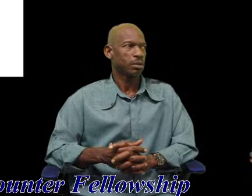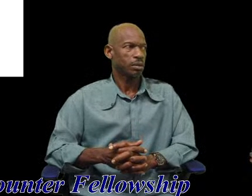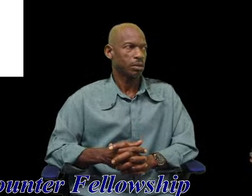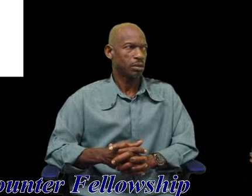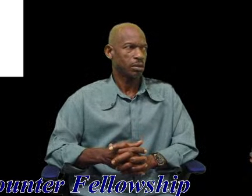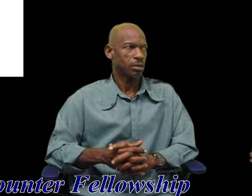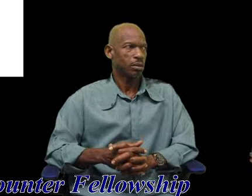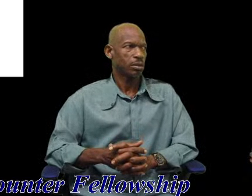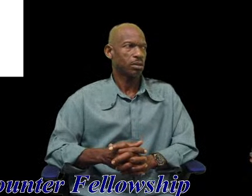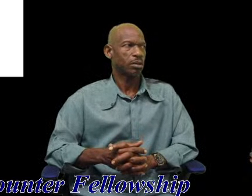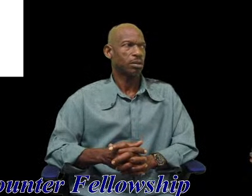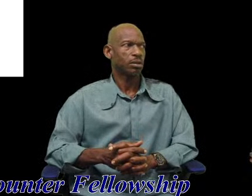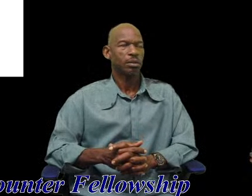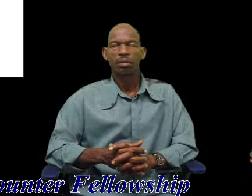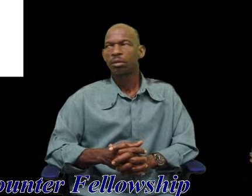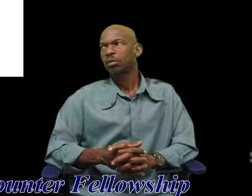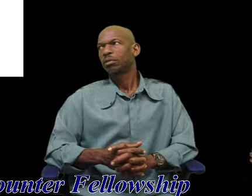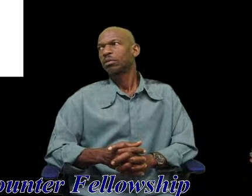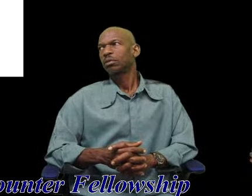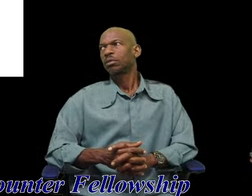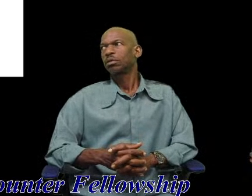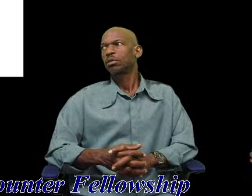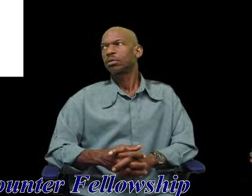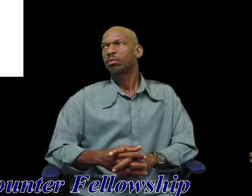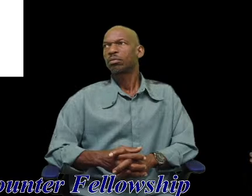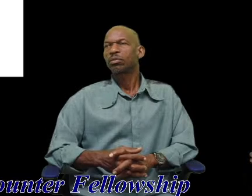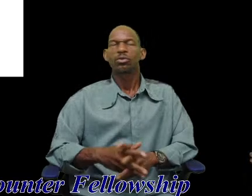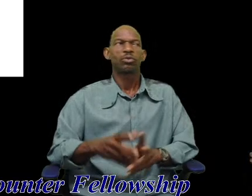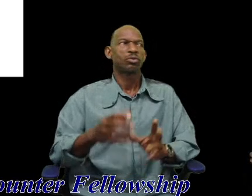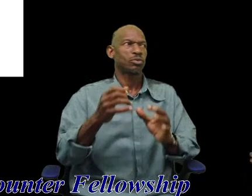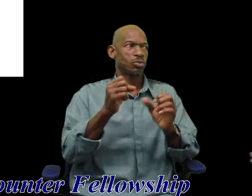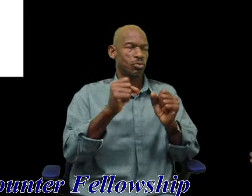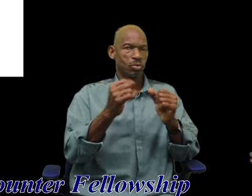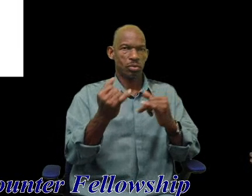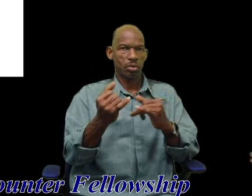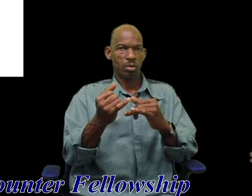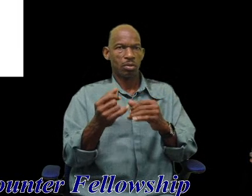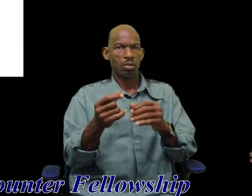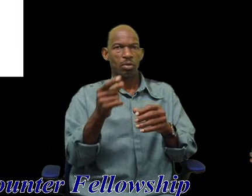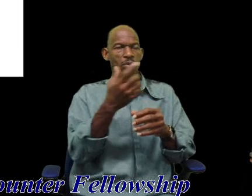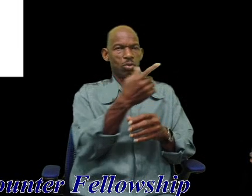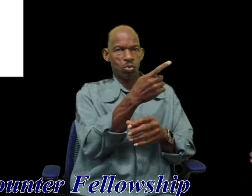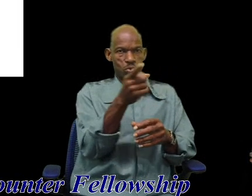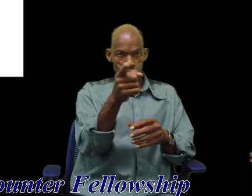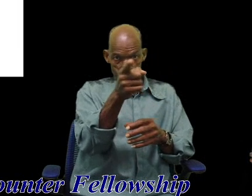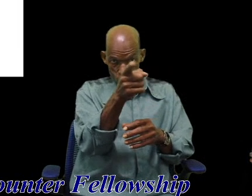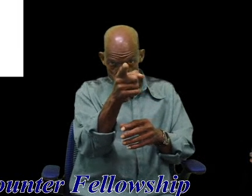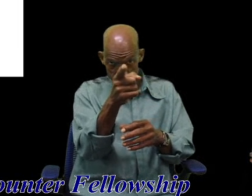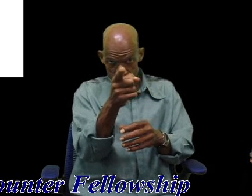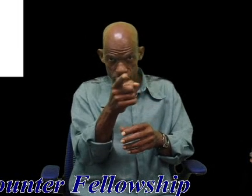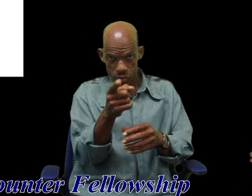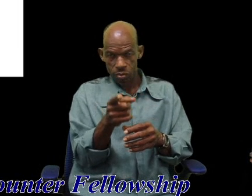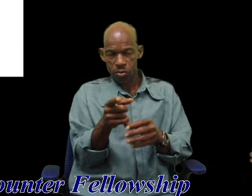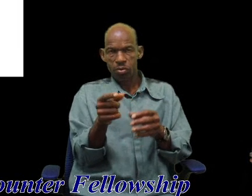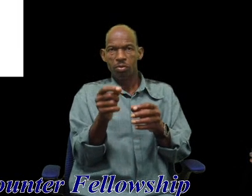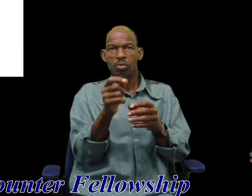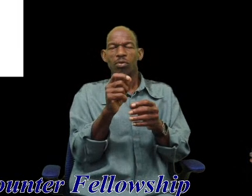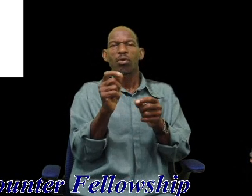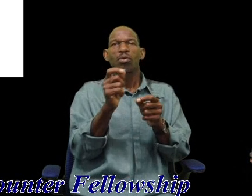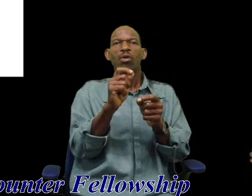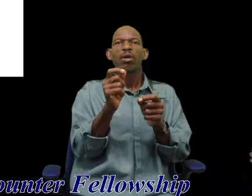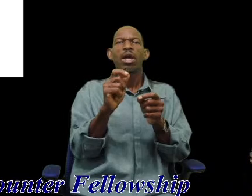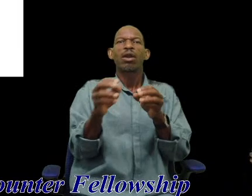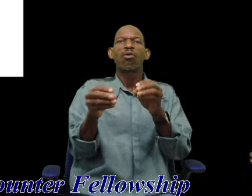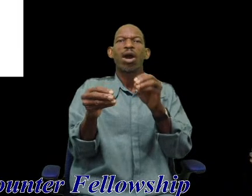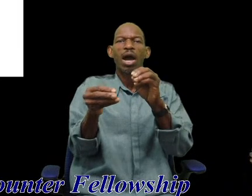And you all will help me to say it right by putting the what to show ownership. Mother and then baby,